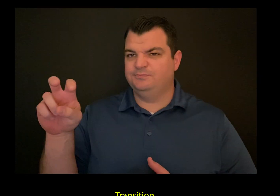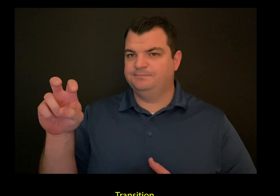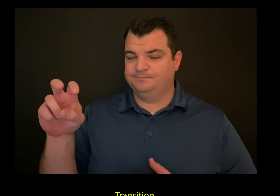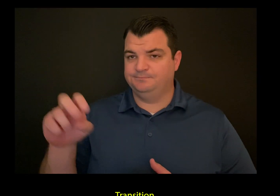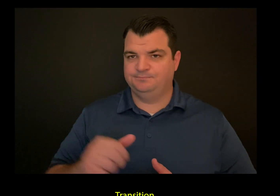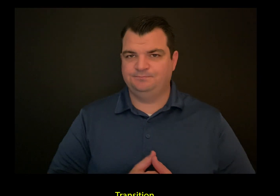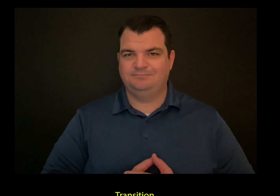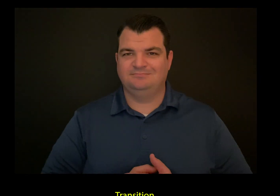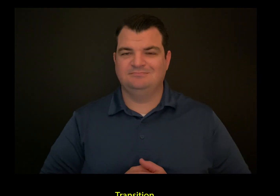Transition.